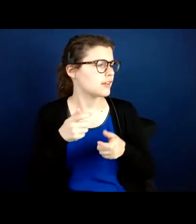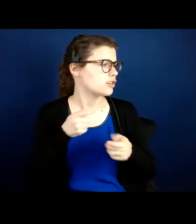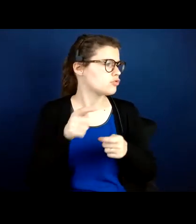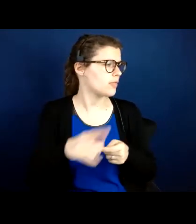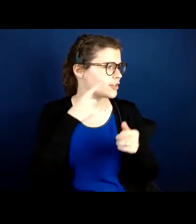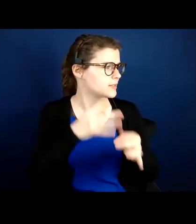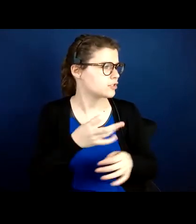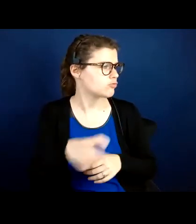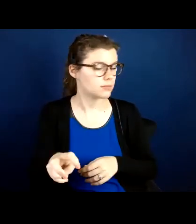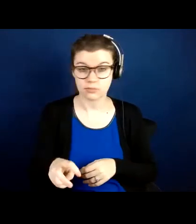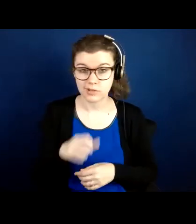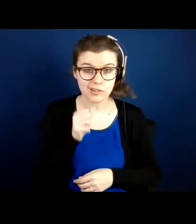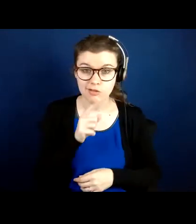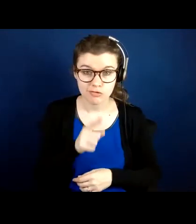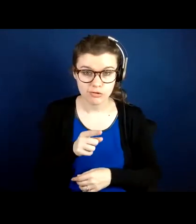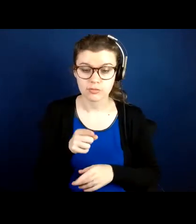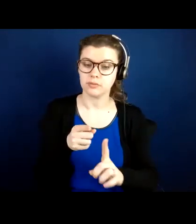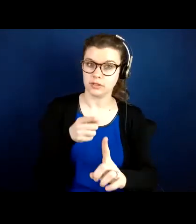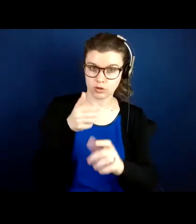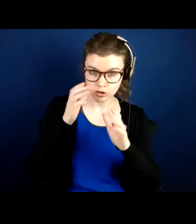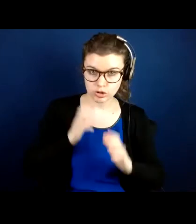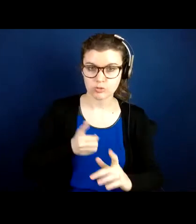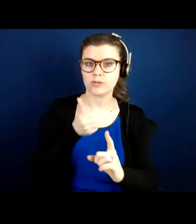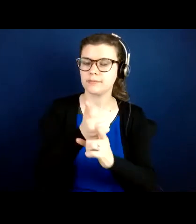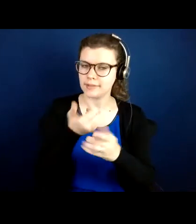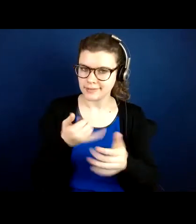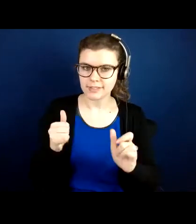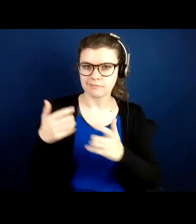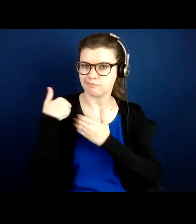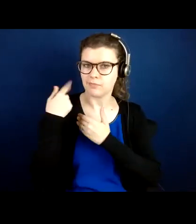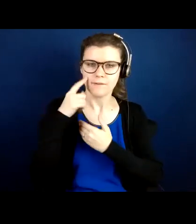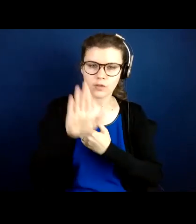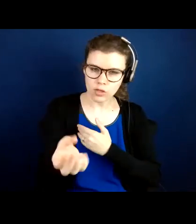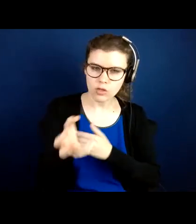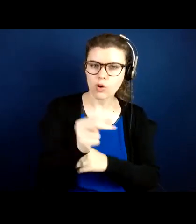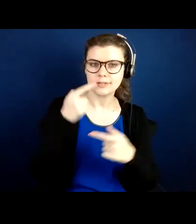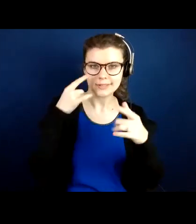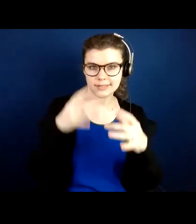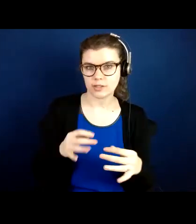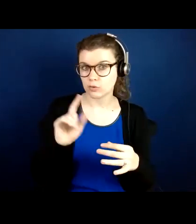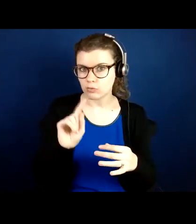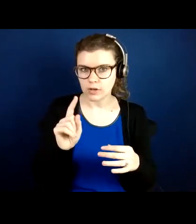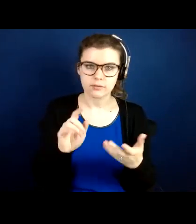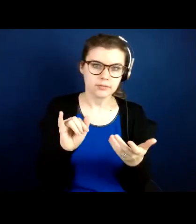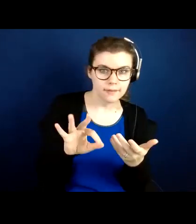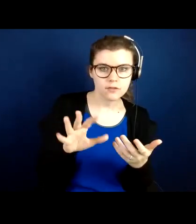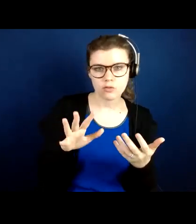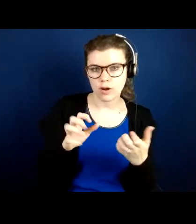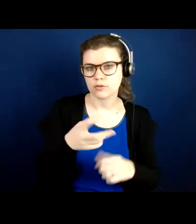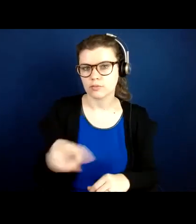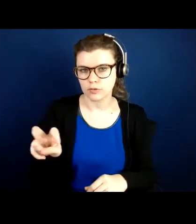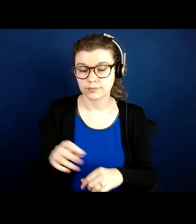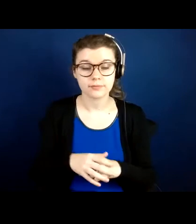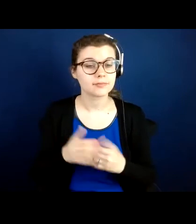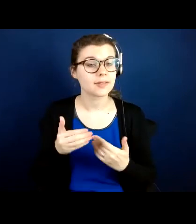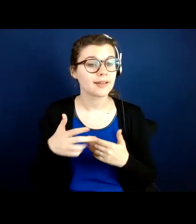not true. The consumer is still in control of their own self-determination and their transition process. Next one,